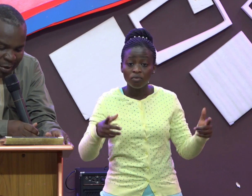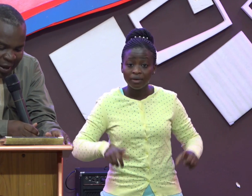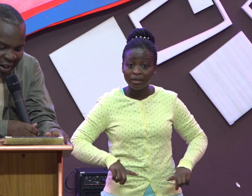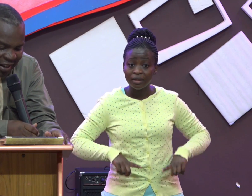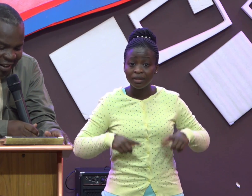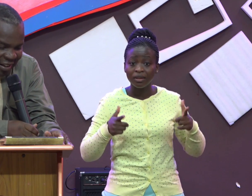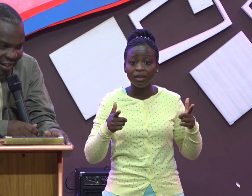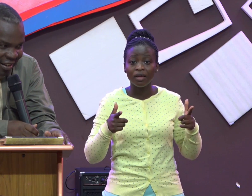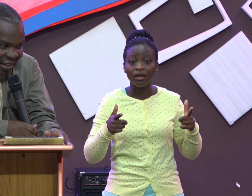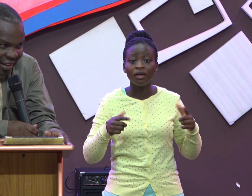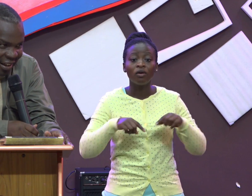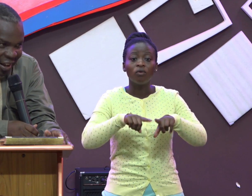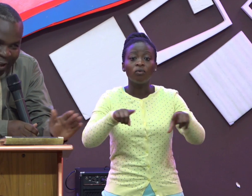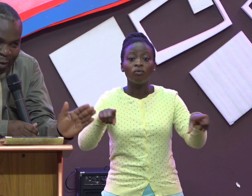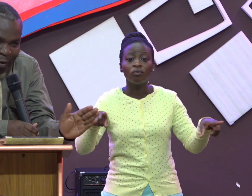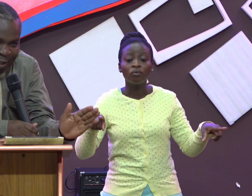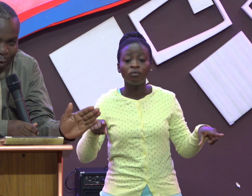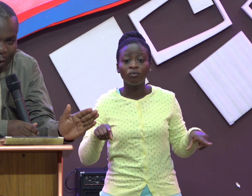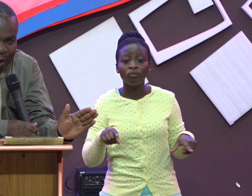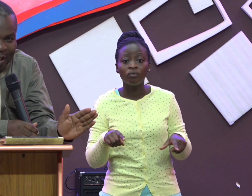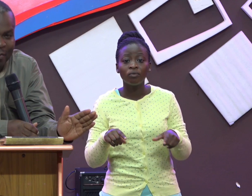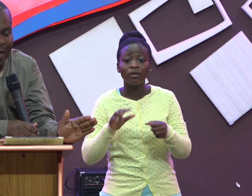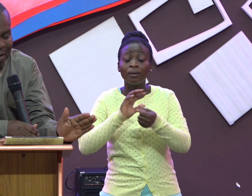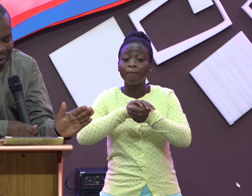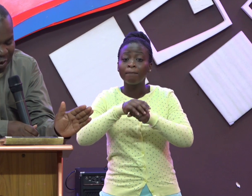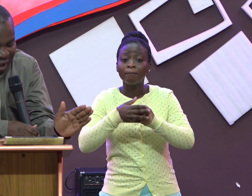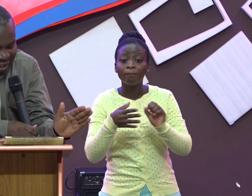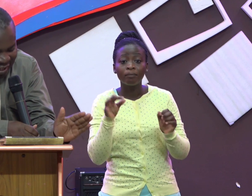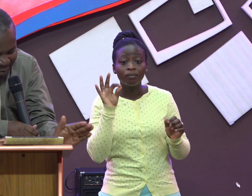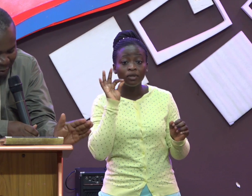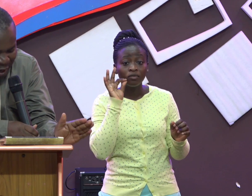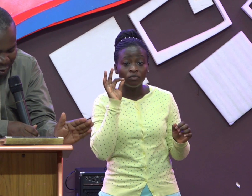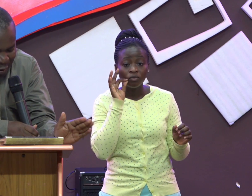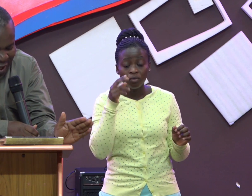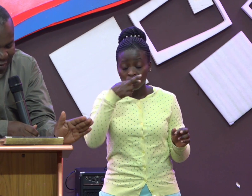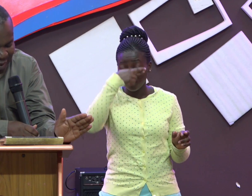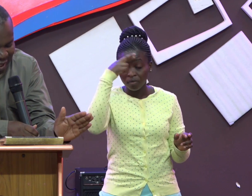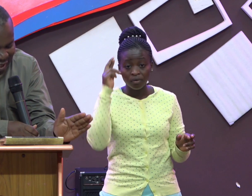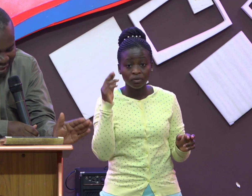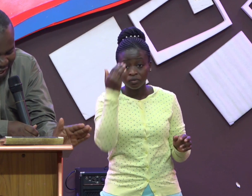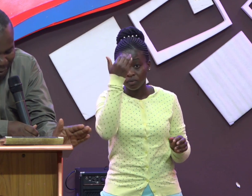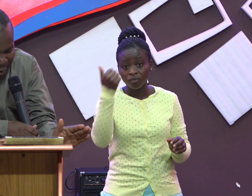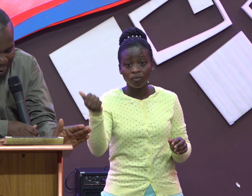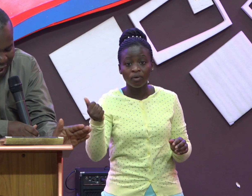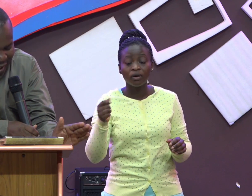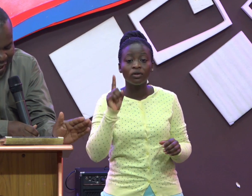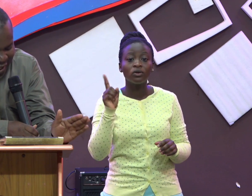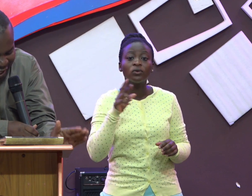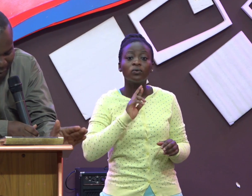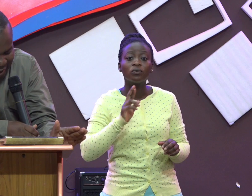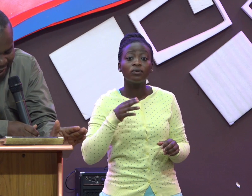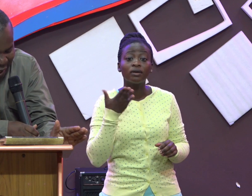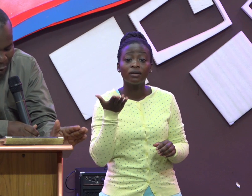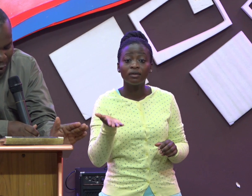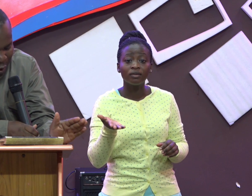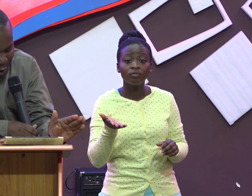alive so that we bear fruit. That's the reason as to why you're there. You did not choose me. I